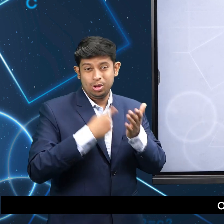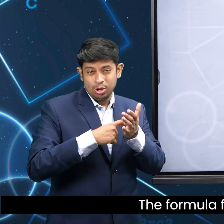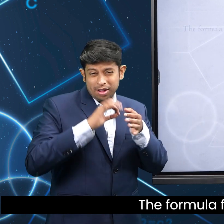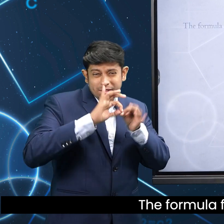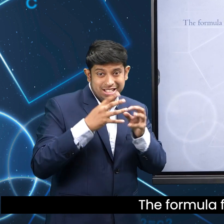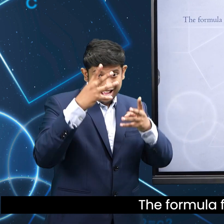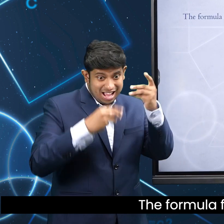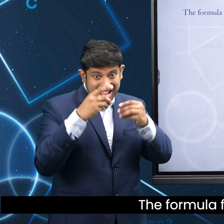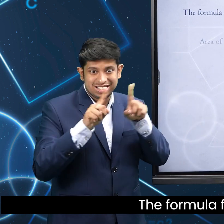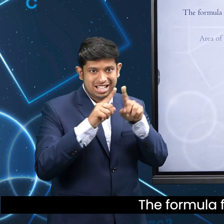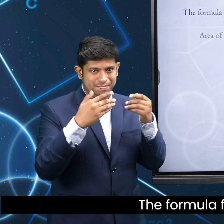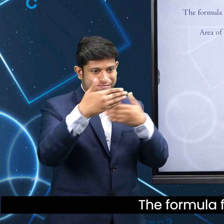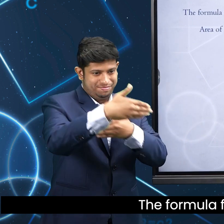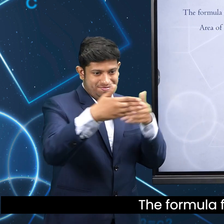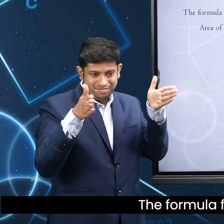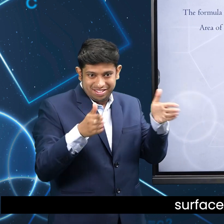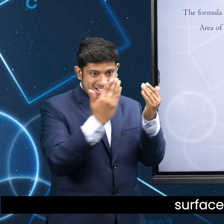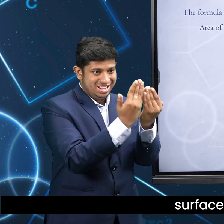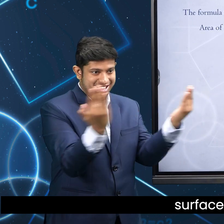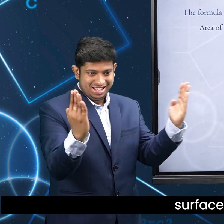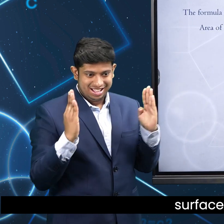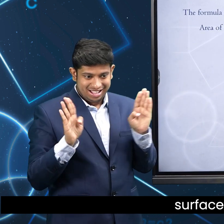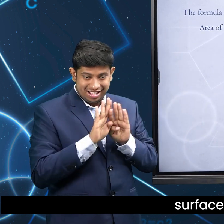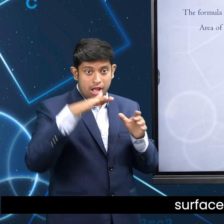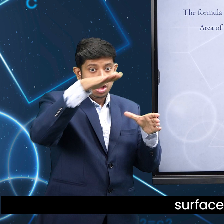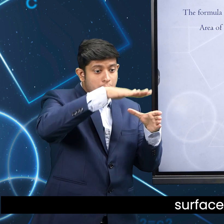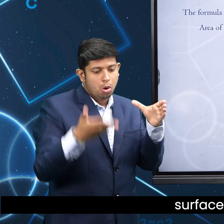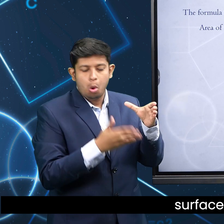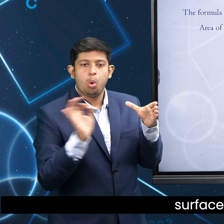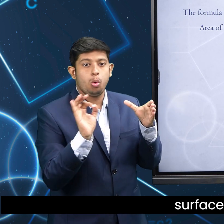The formula for calculating the lateral surface area of a cuboid is